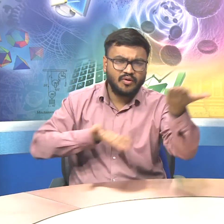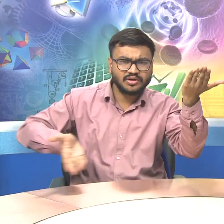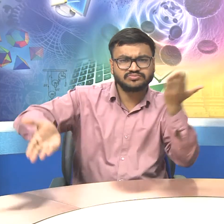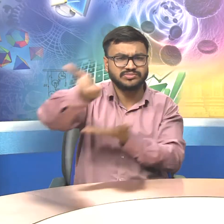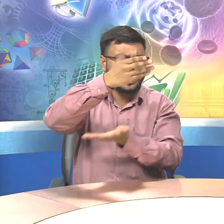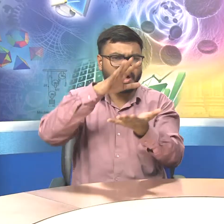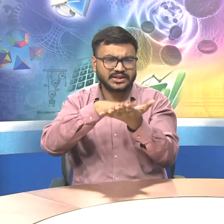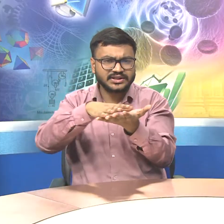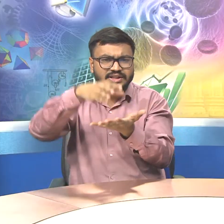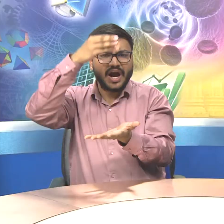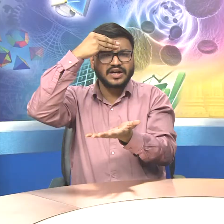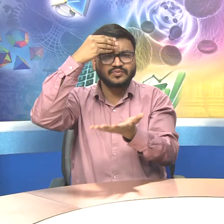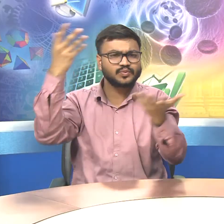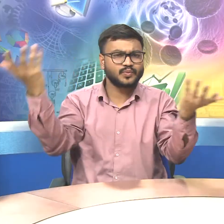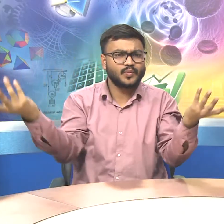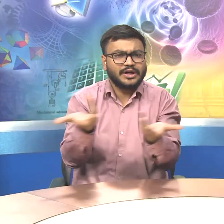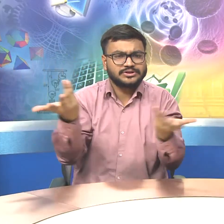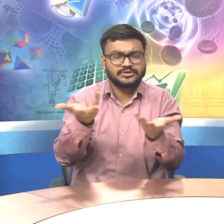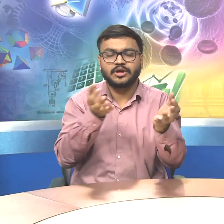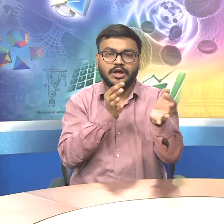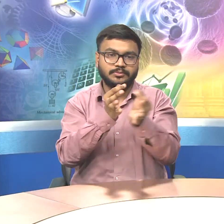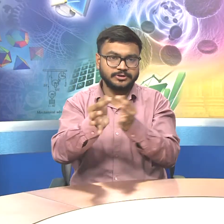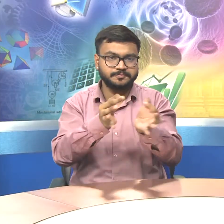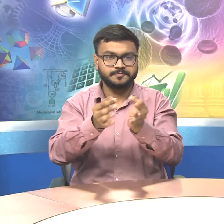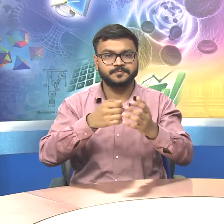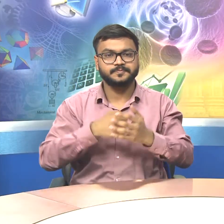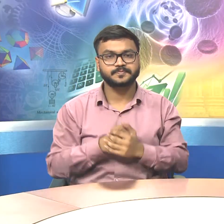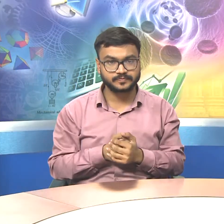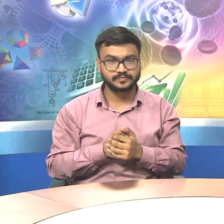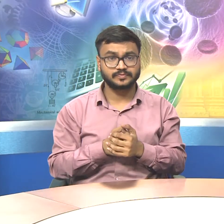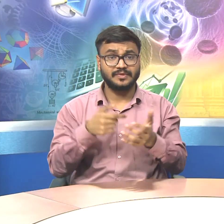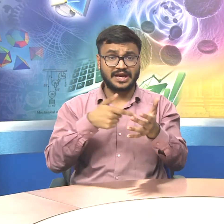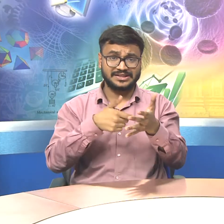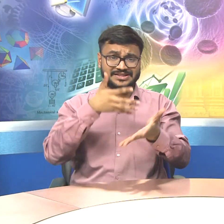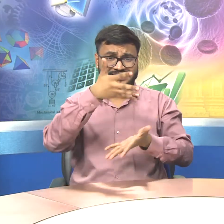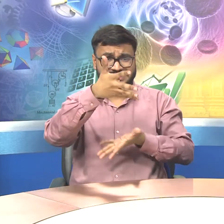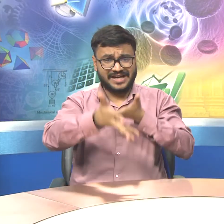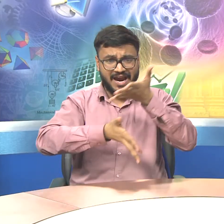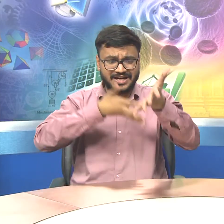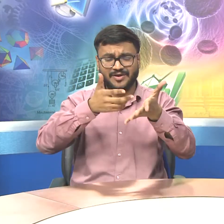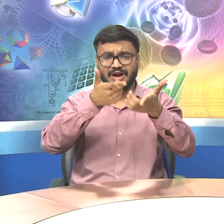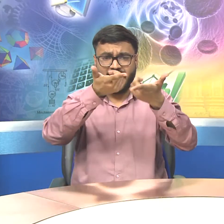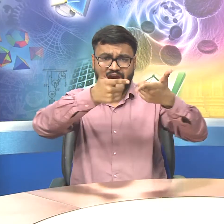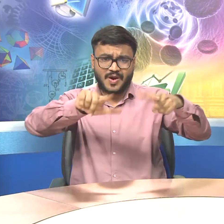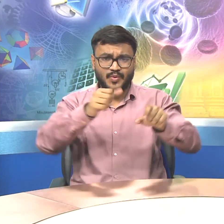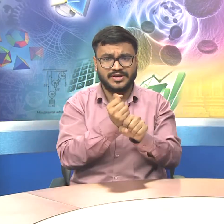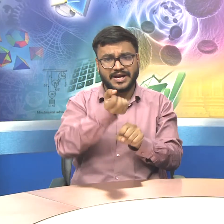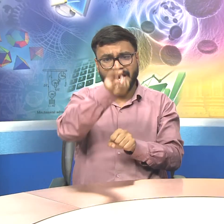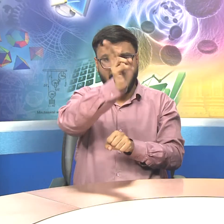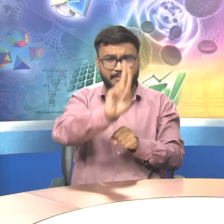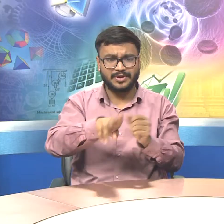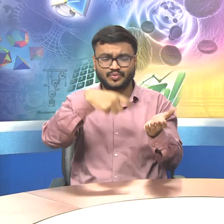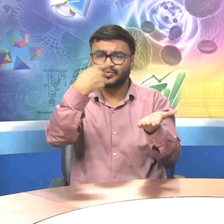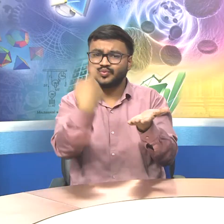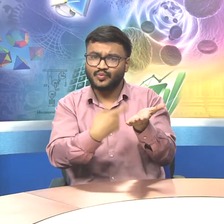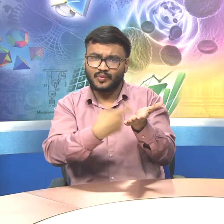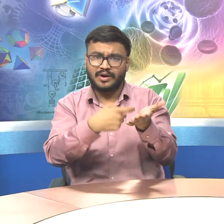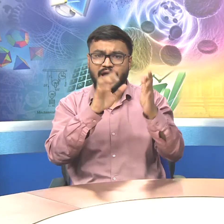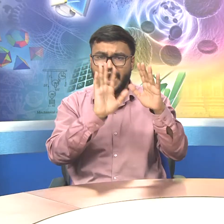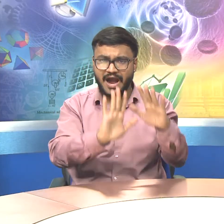In this lesson, we will learn about some various points like sign language grammar